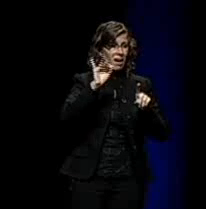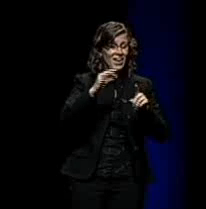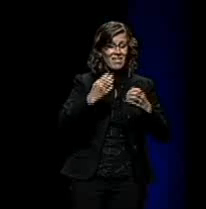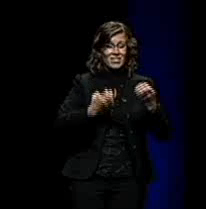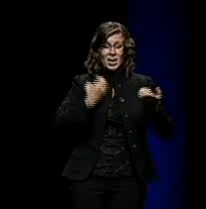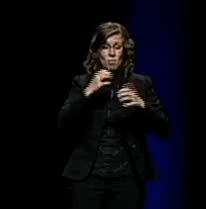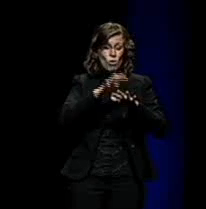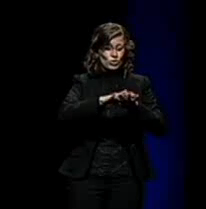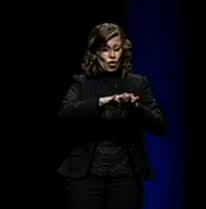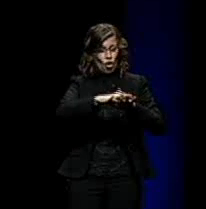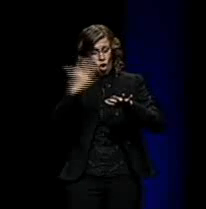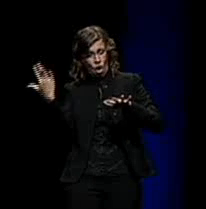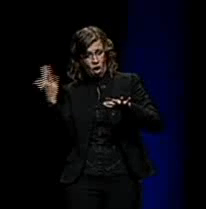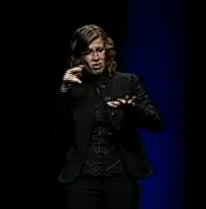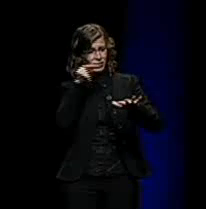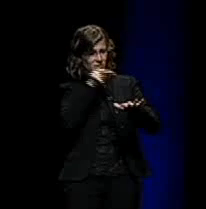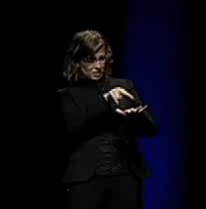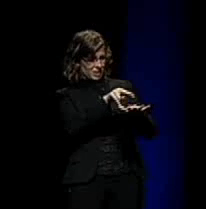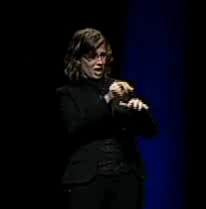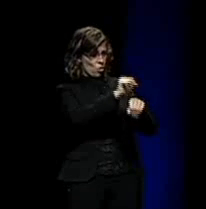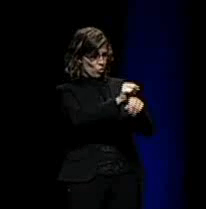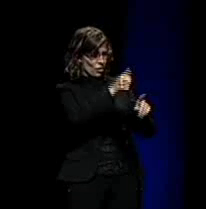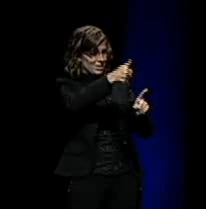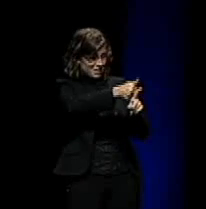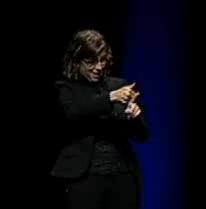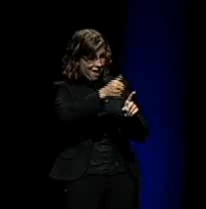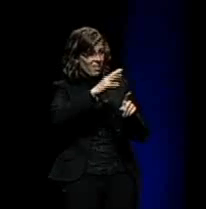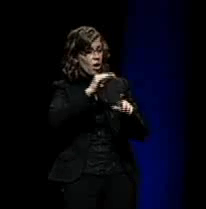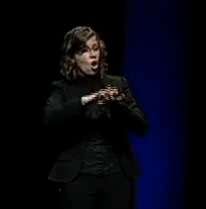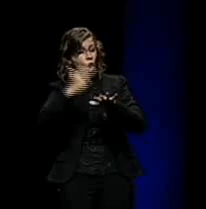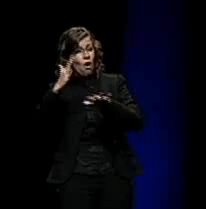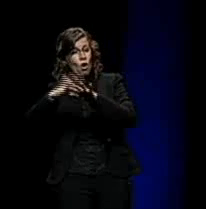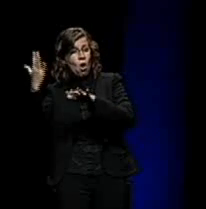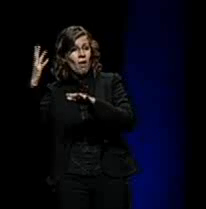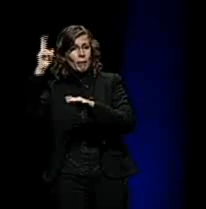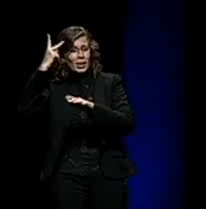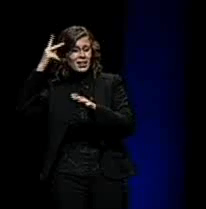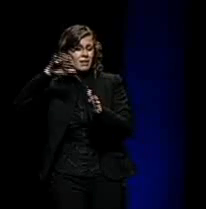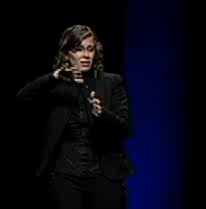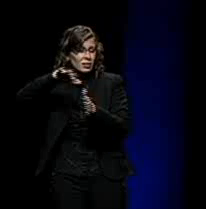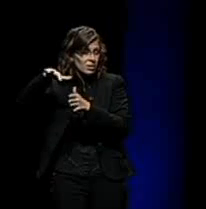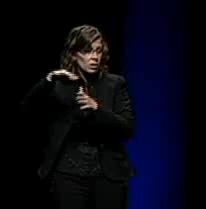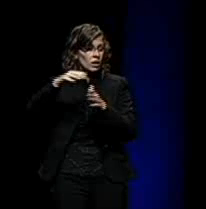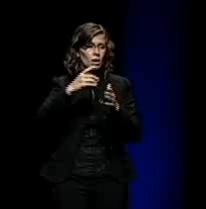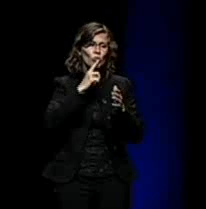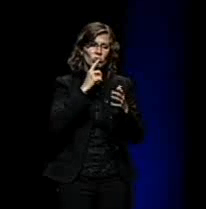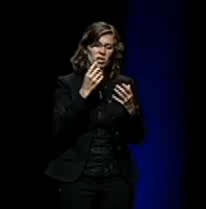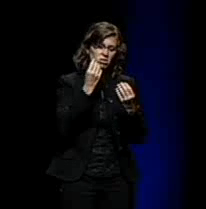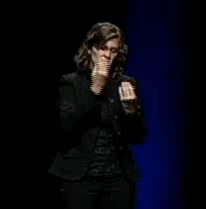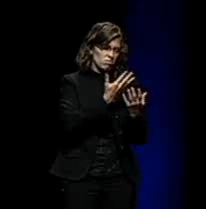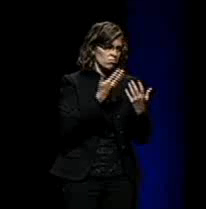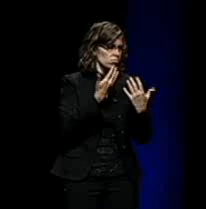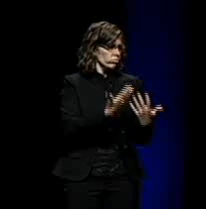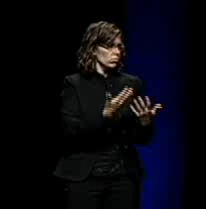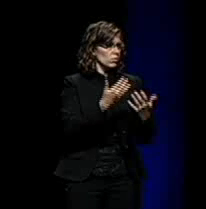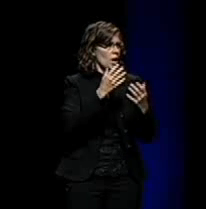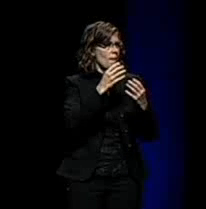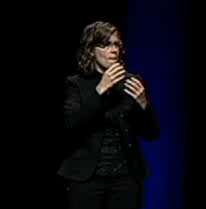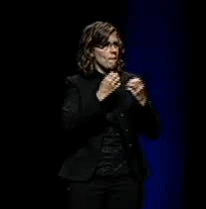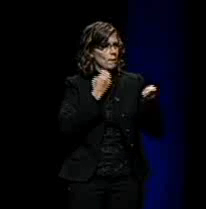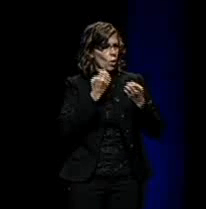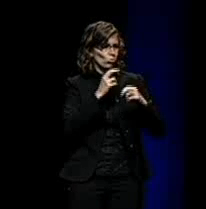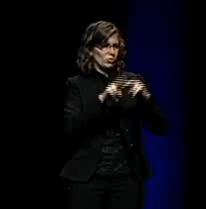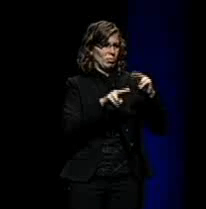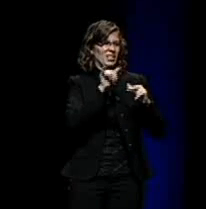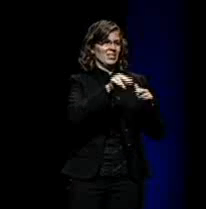political level of making decisions for our profession. There's so much emotion built into the work we do.